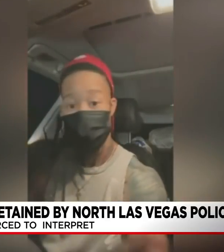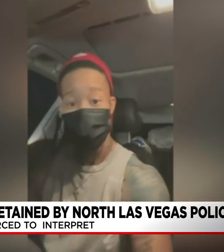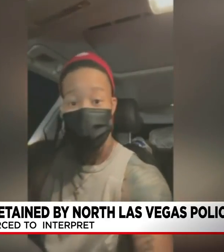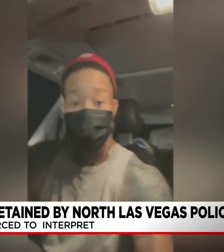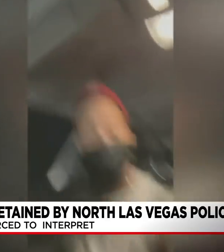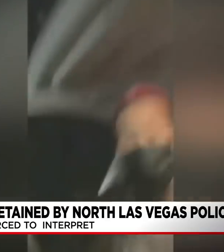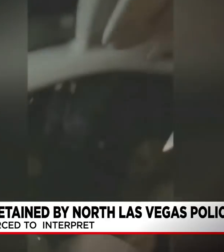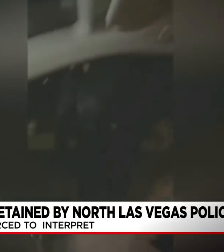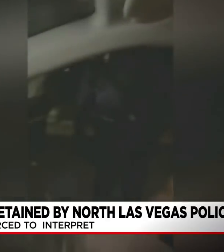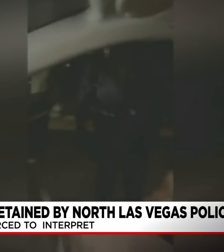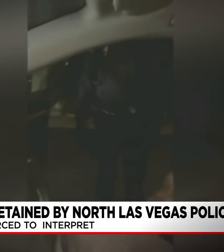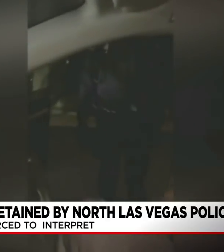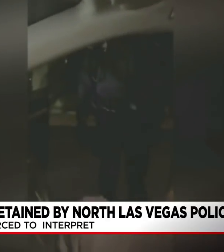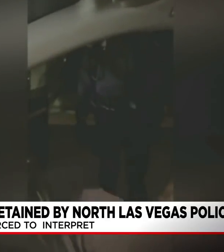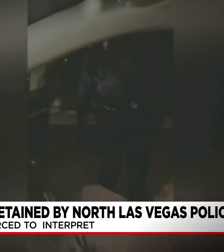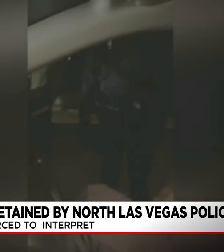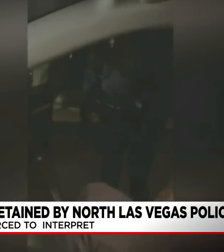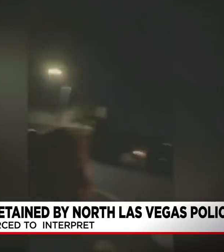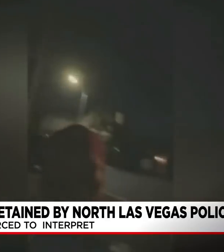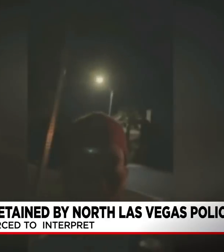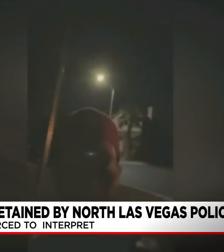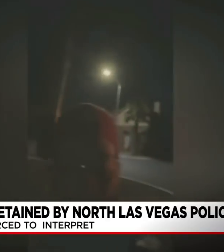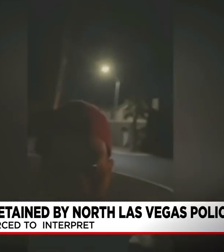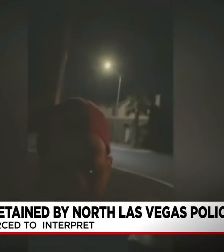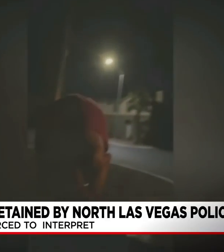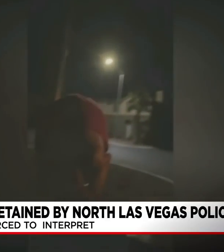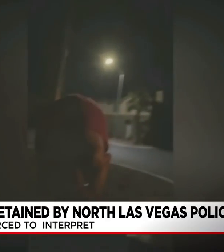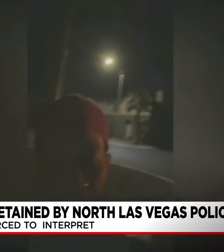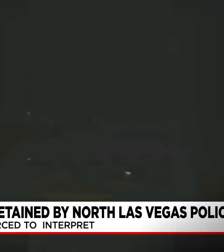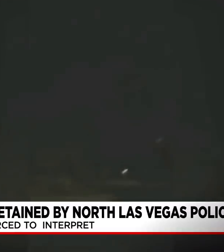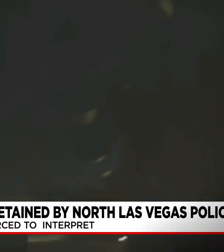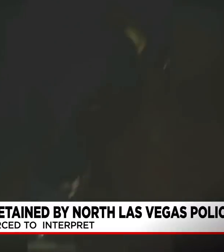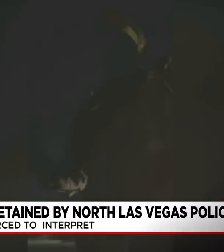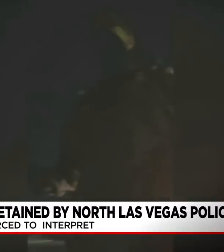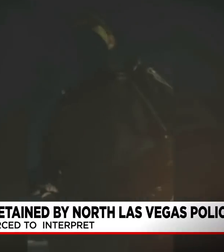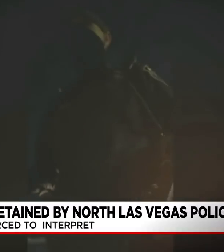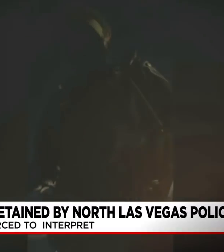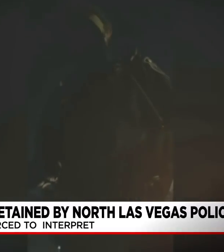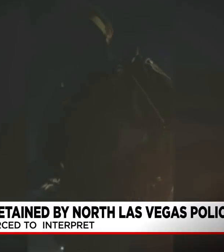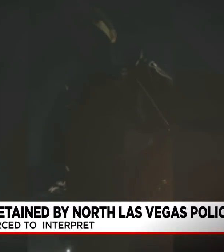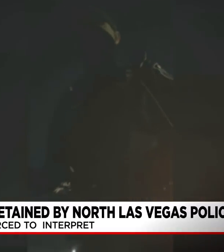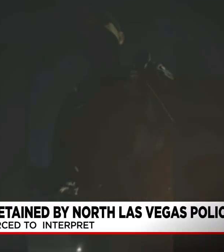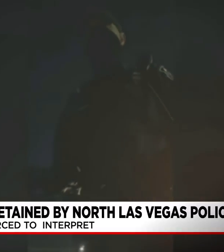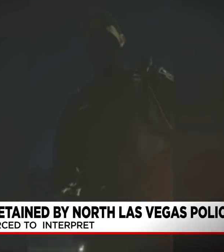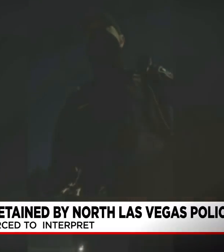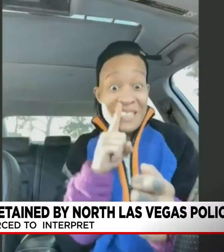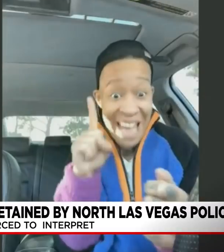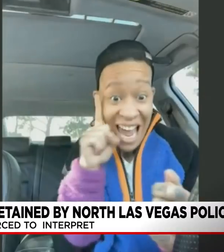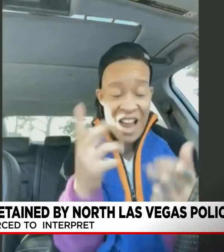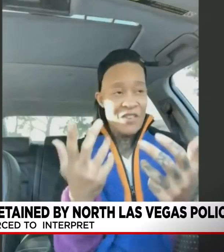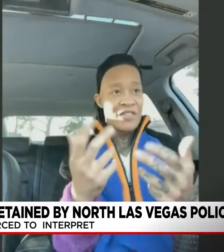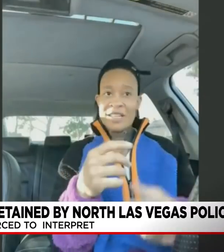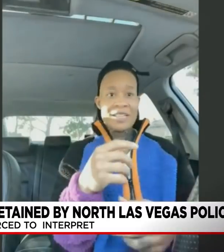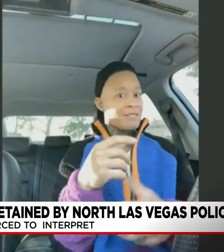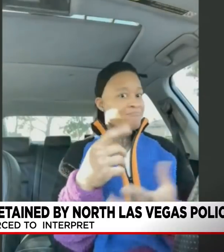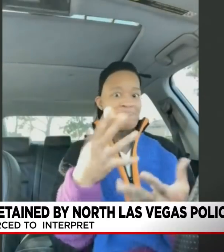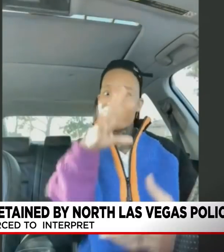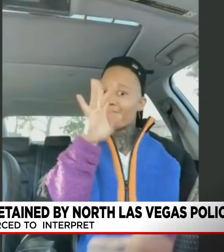says it only got worse as she couldn't communicate with the officer. I'm saying, look at this. Like, we need a text. We need a